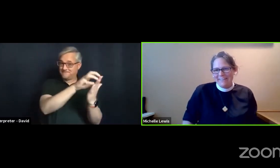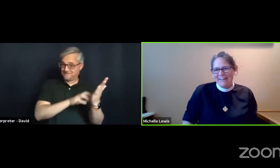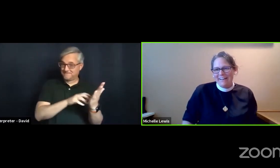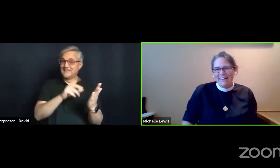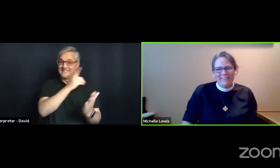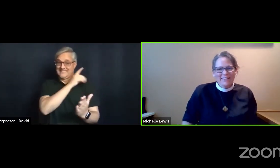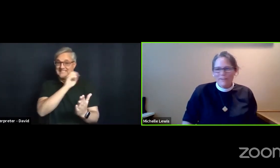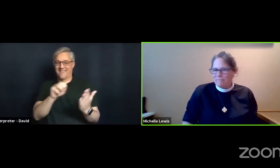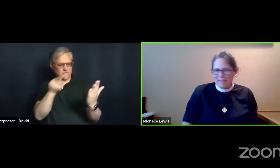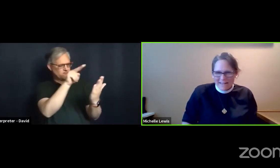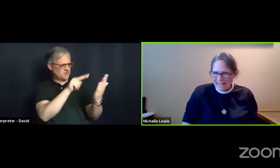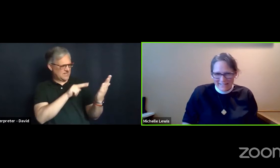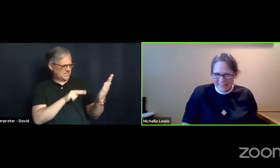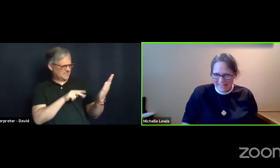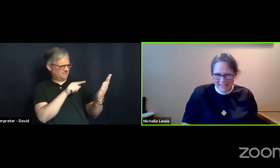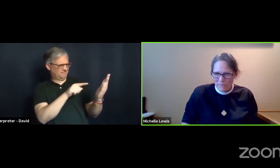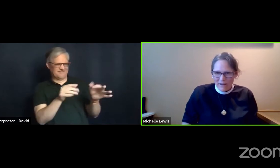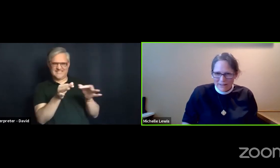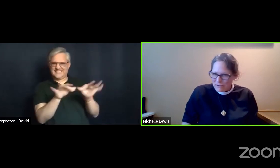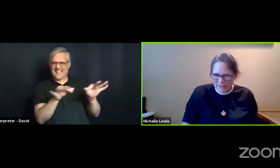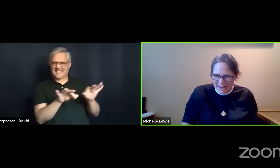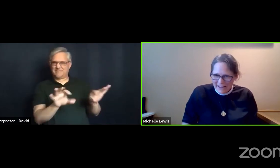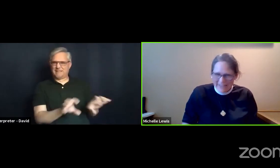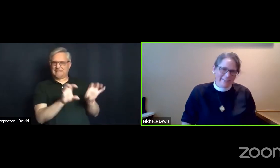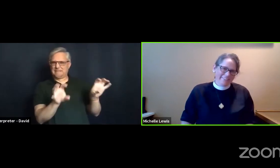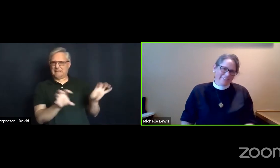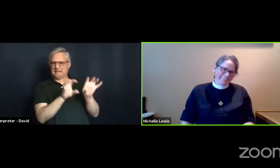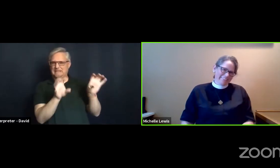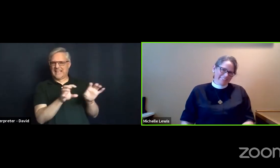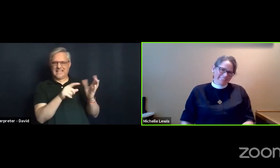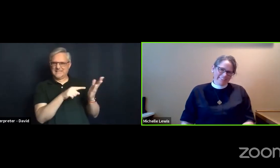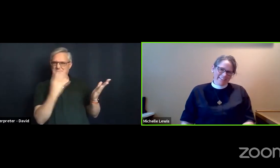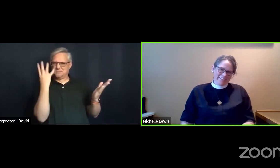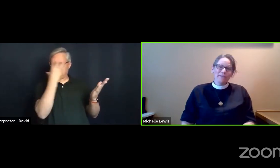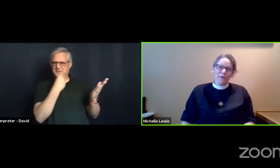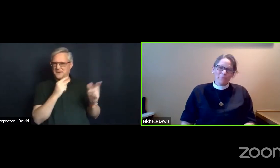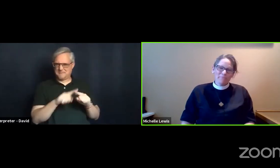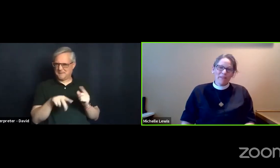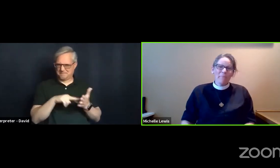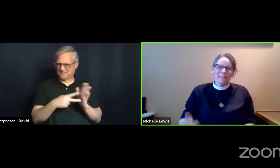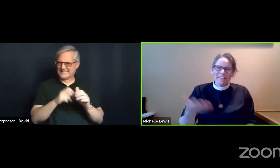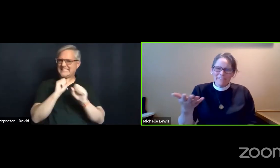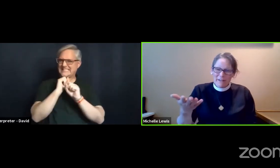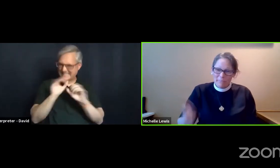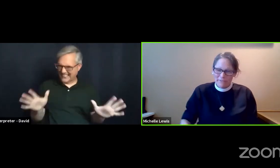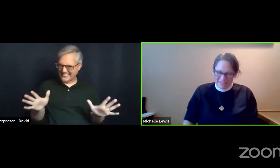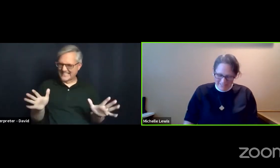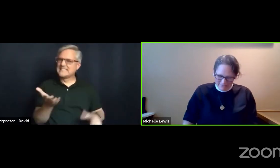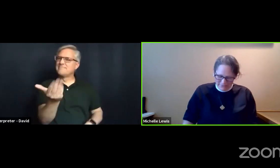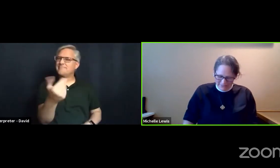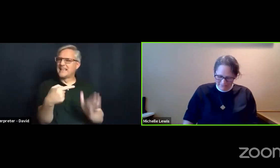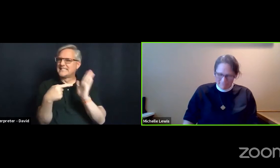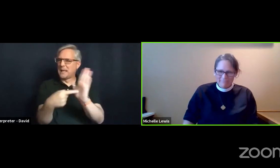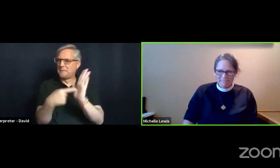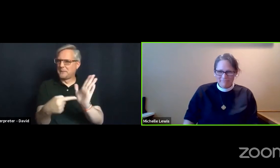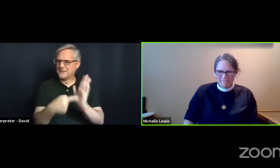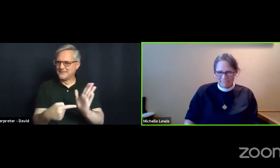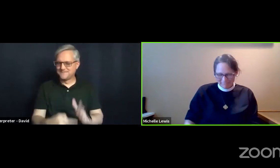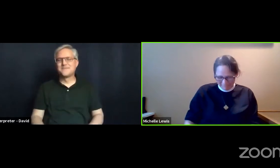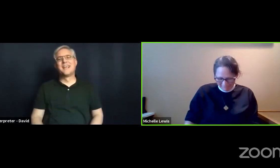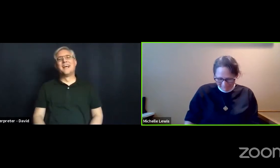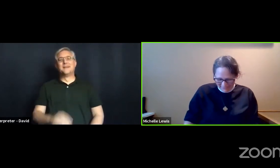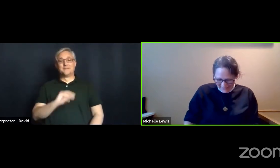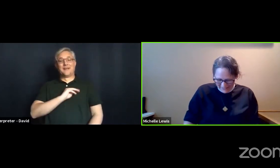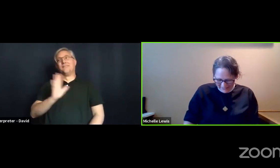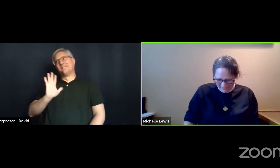here. They don't mean anything. What do you mean? So I'm going to give a couple of examples